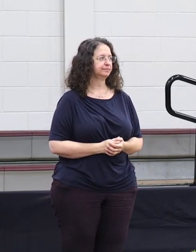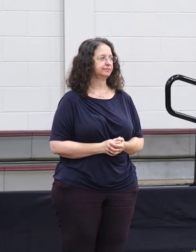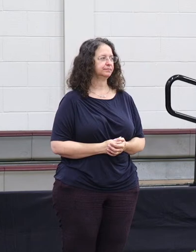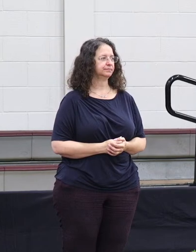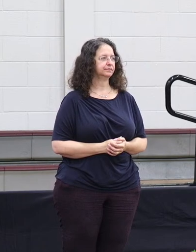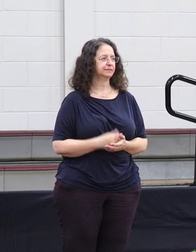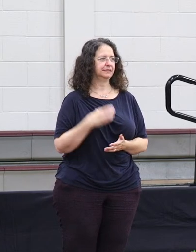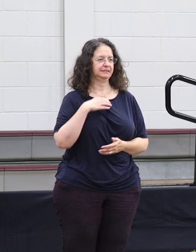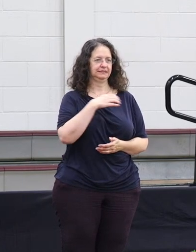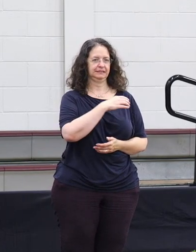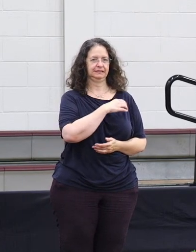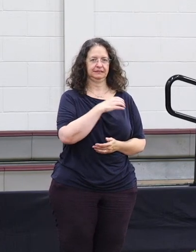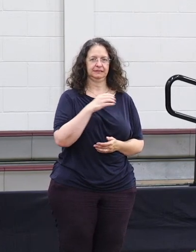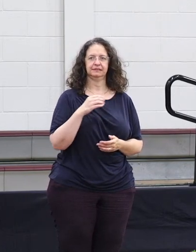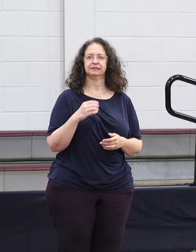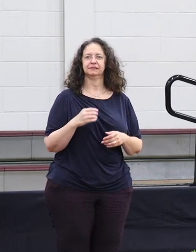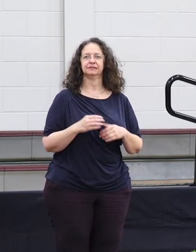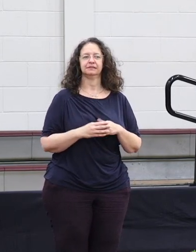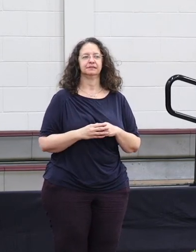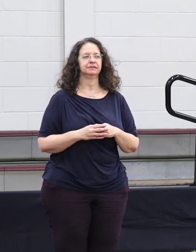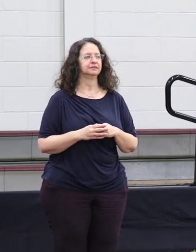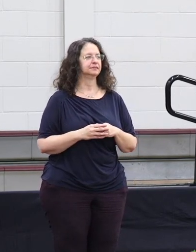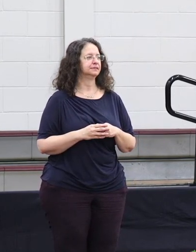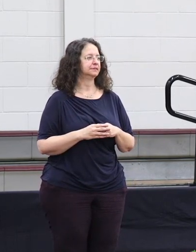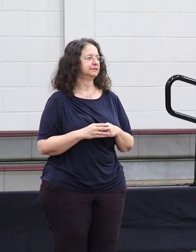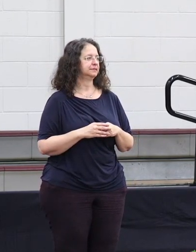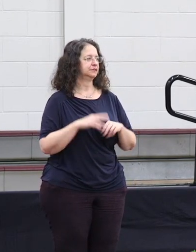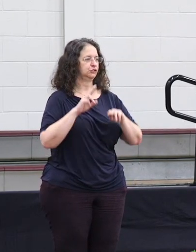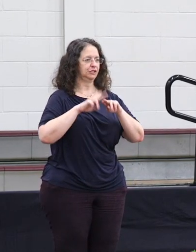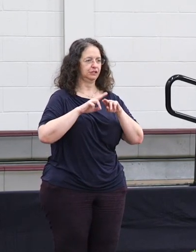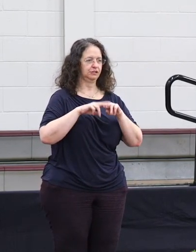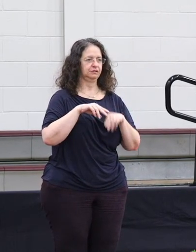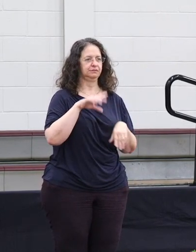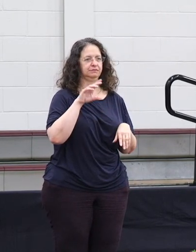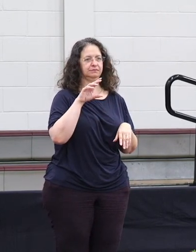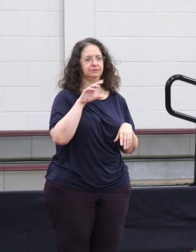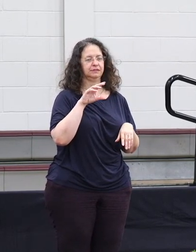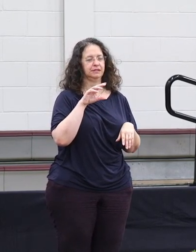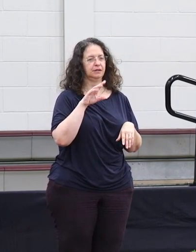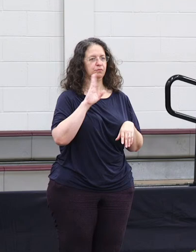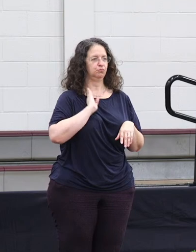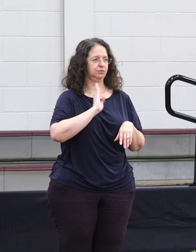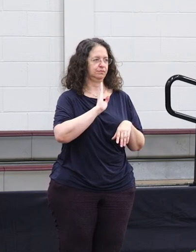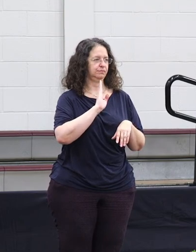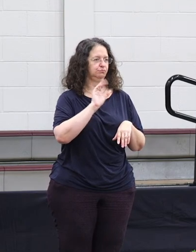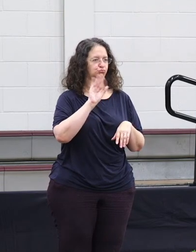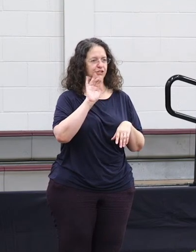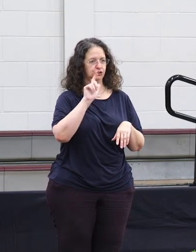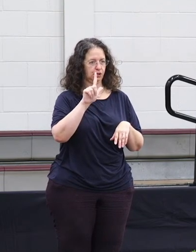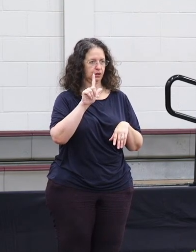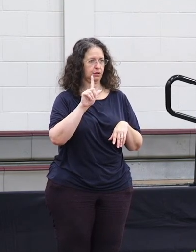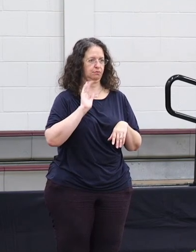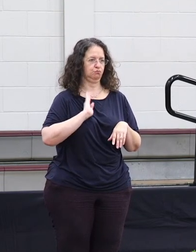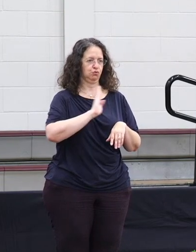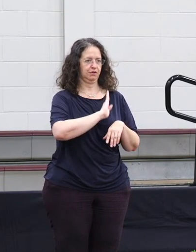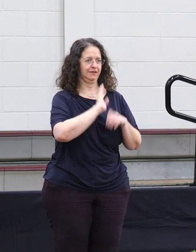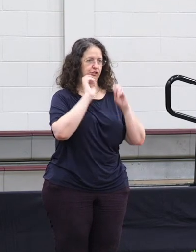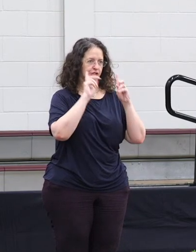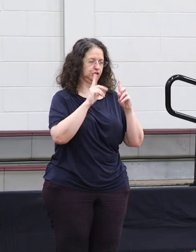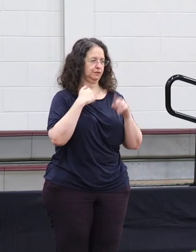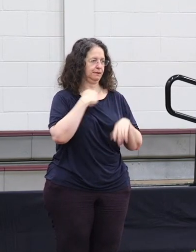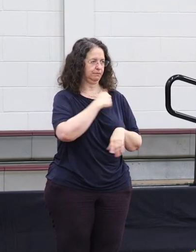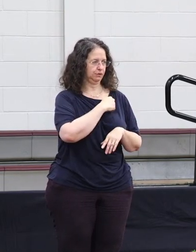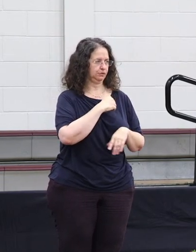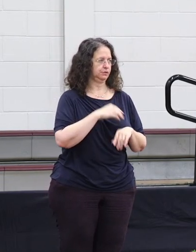City Councilman, Chair Jennifer Duby, the Bristol Board of Education members, our Bristol Public Schools